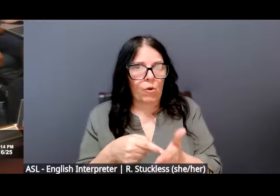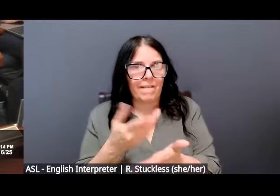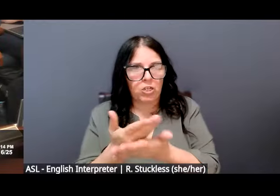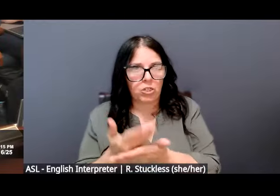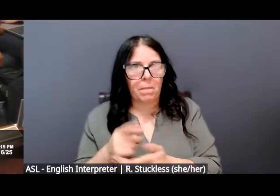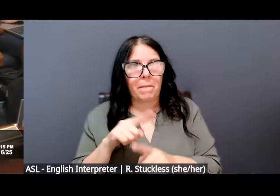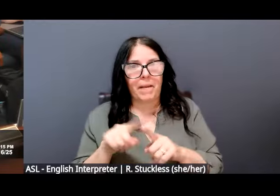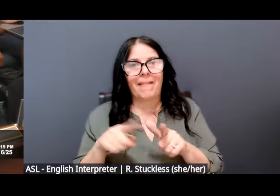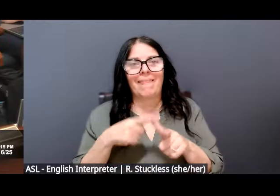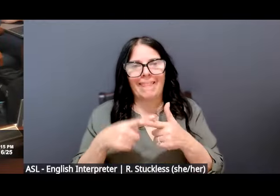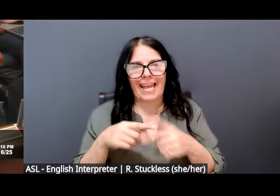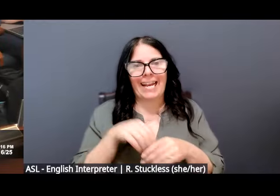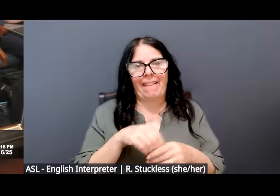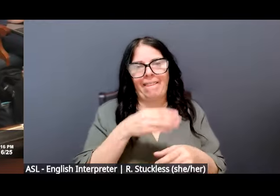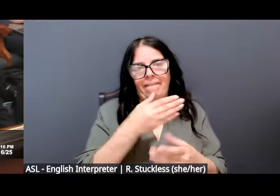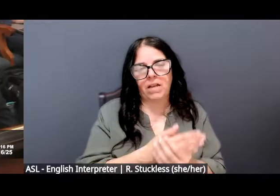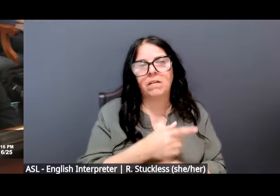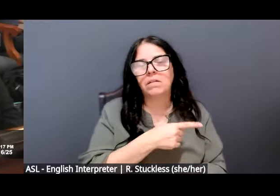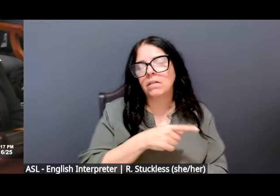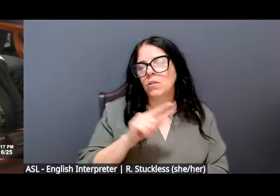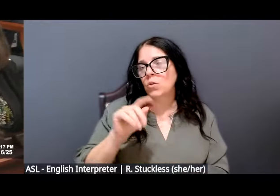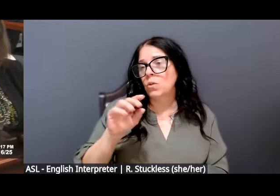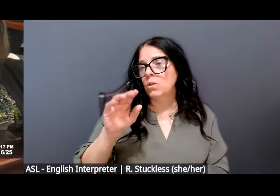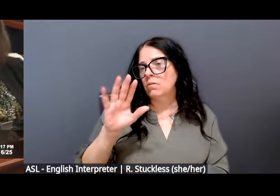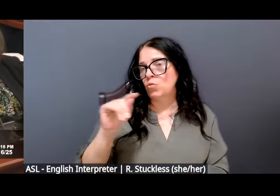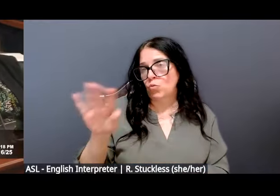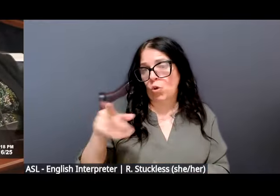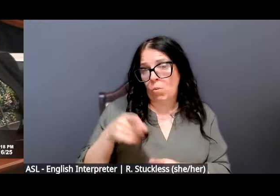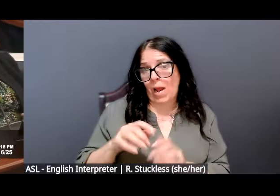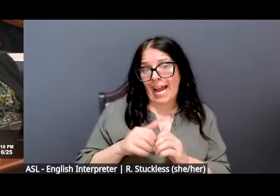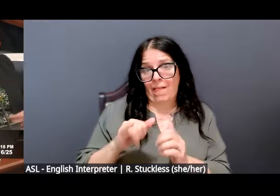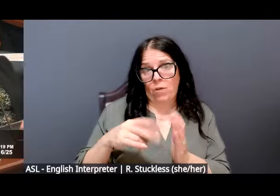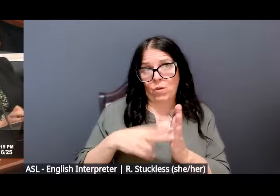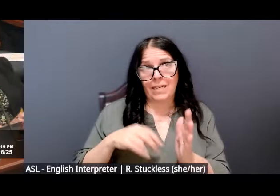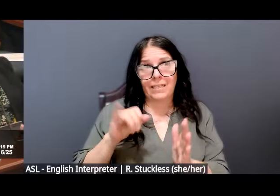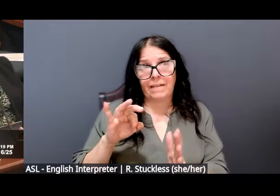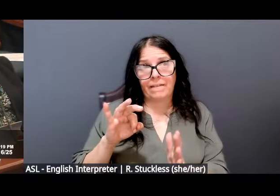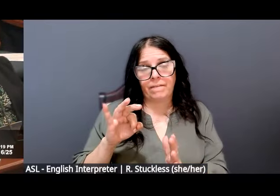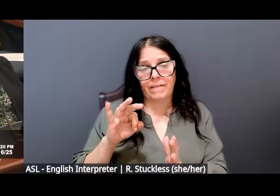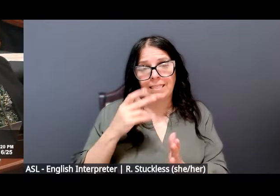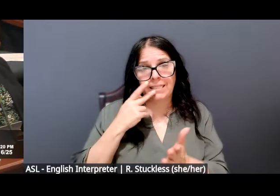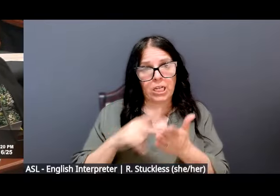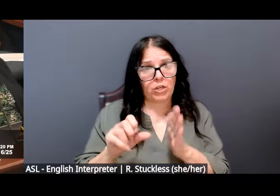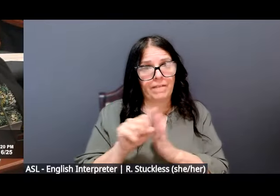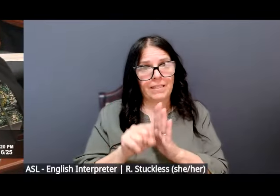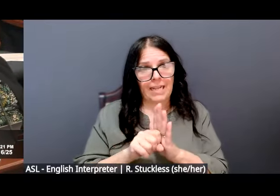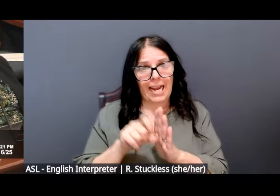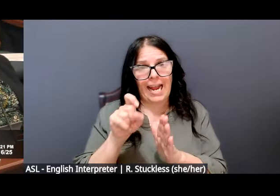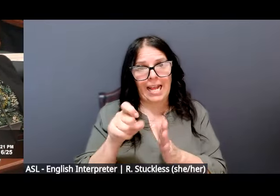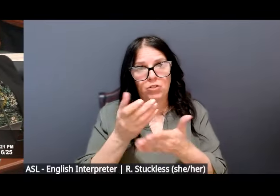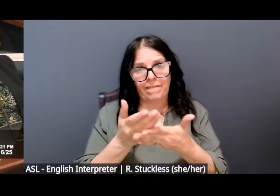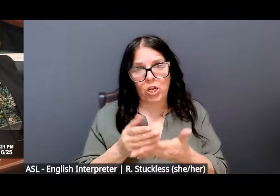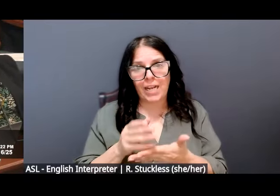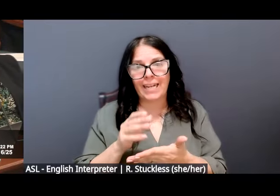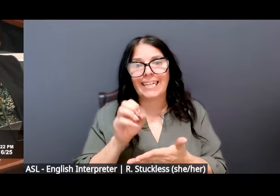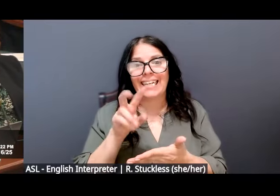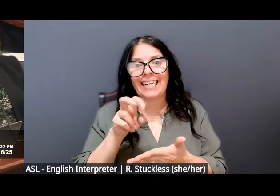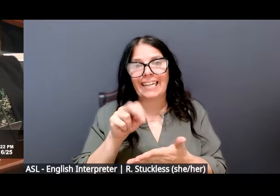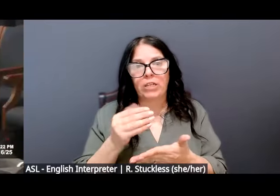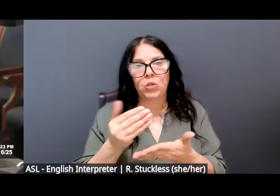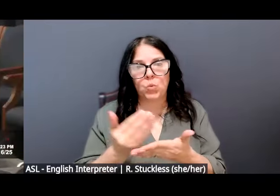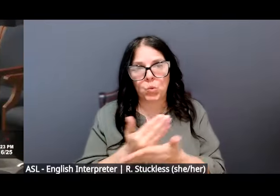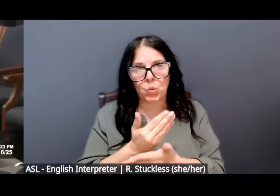then the Secretary. Yeah, of to your, State to has your point with how that reads, if they're just like if the Secretary of State has to verify even the new registrants, obviously